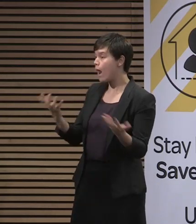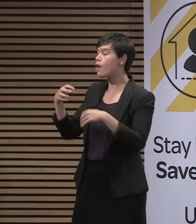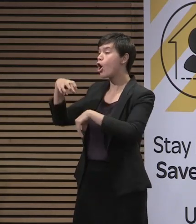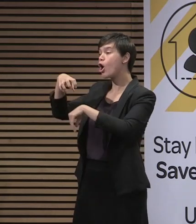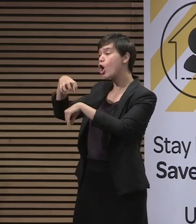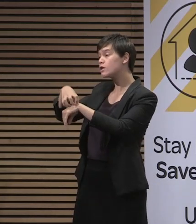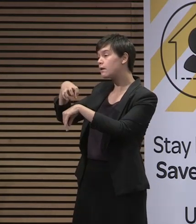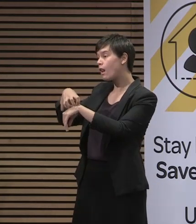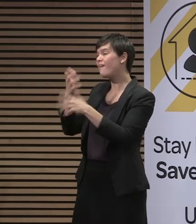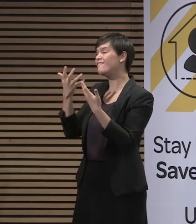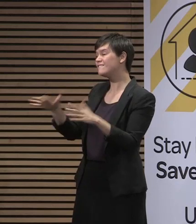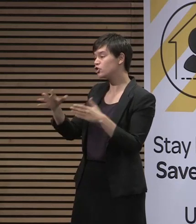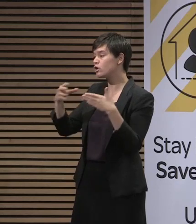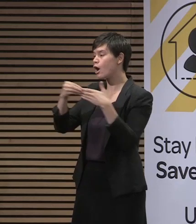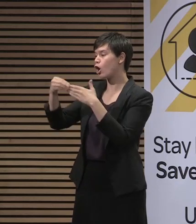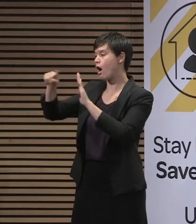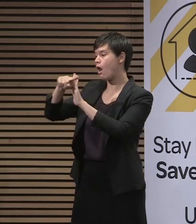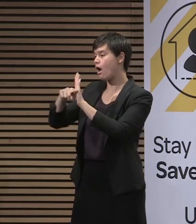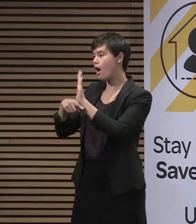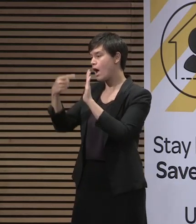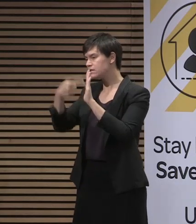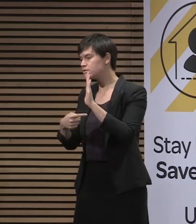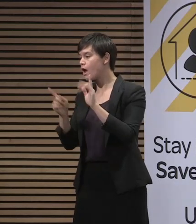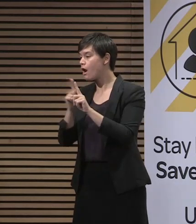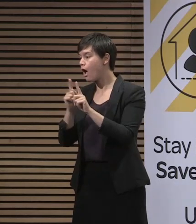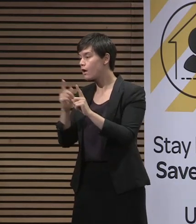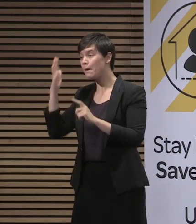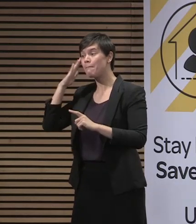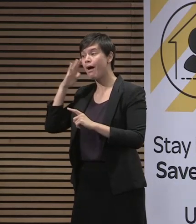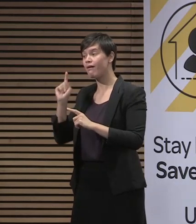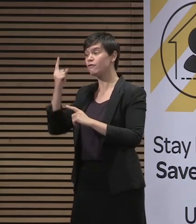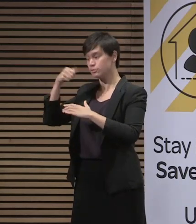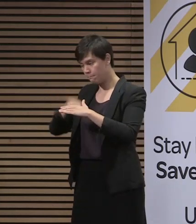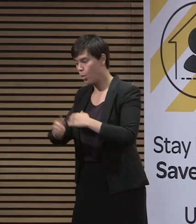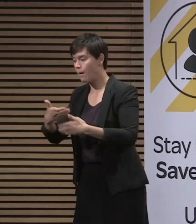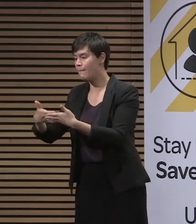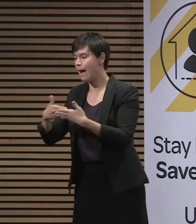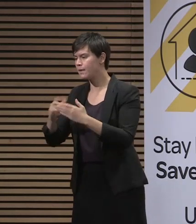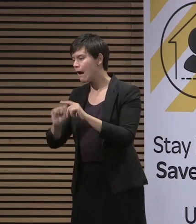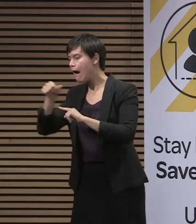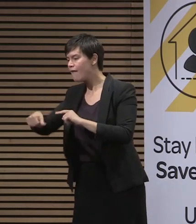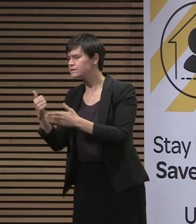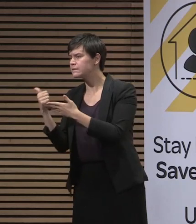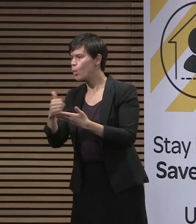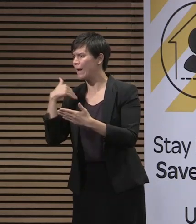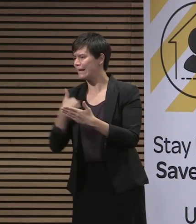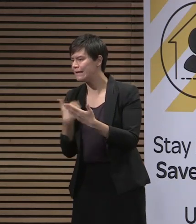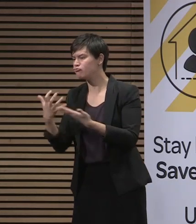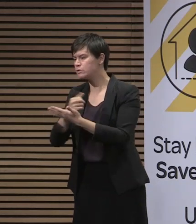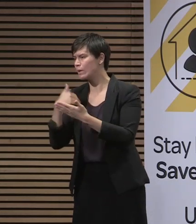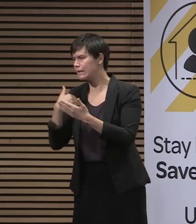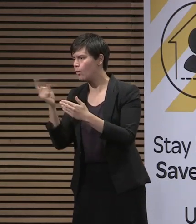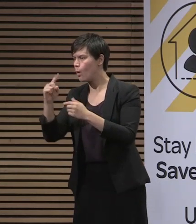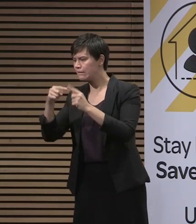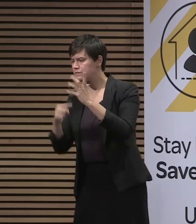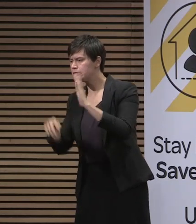around what their expectations are after mothers have had a baby. I absolutely recognise that. You can